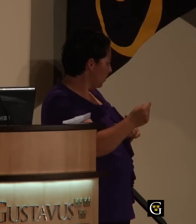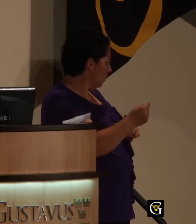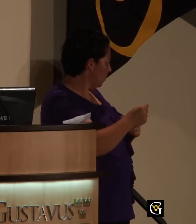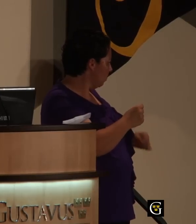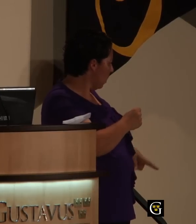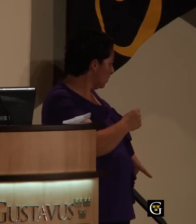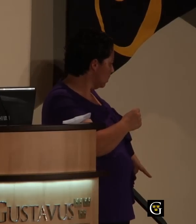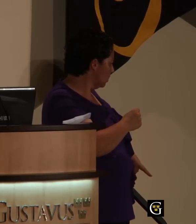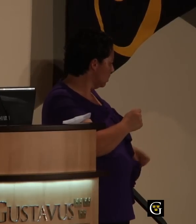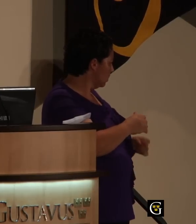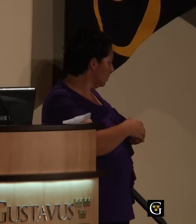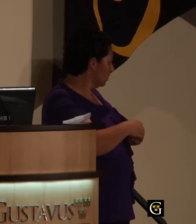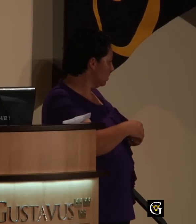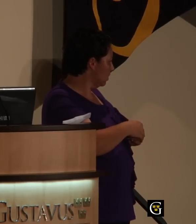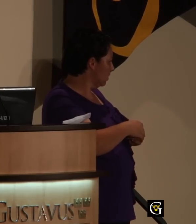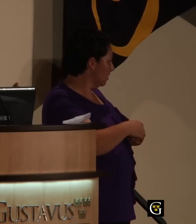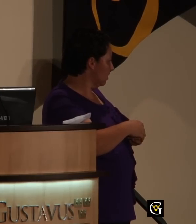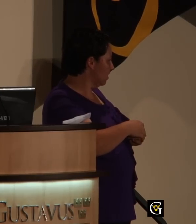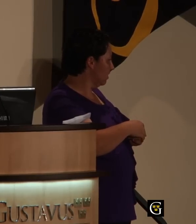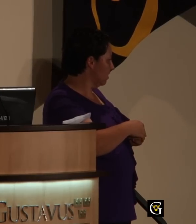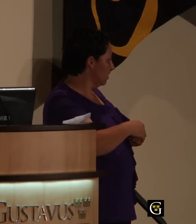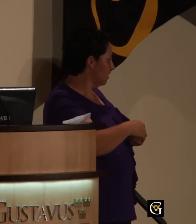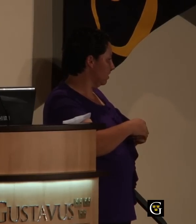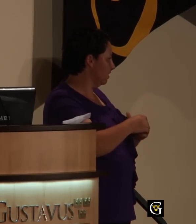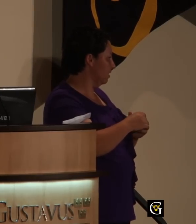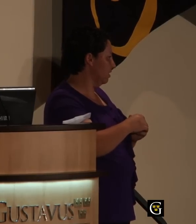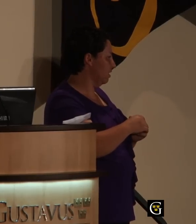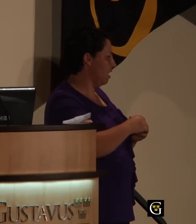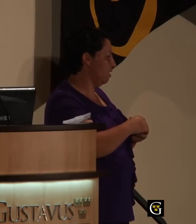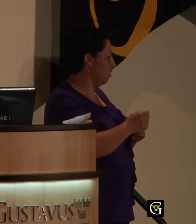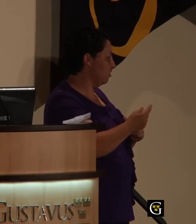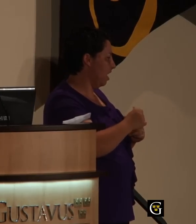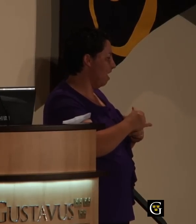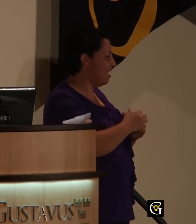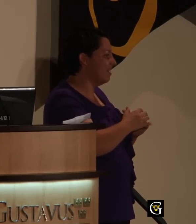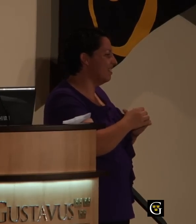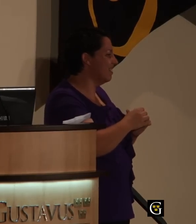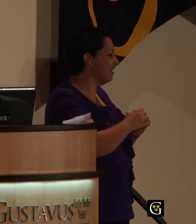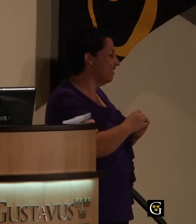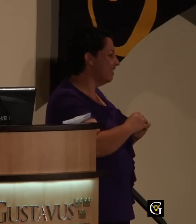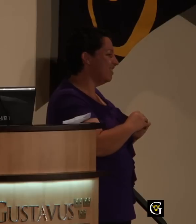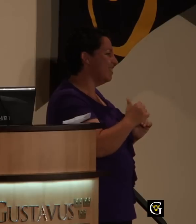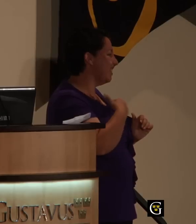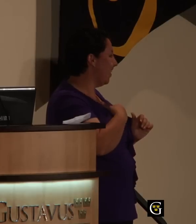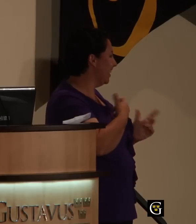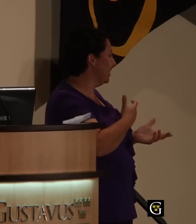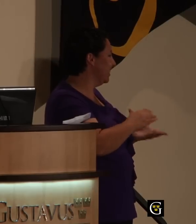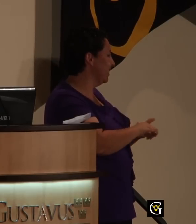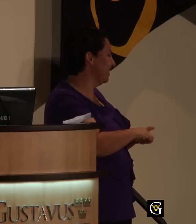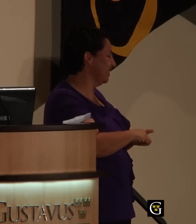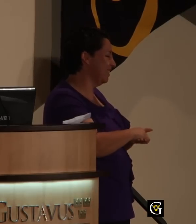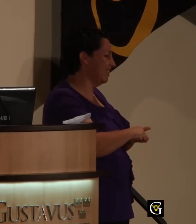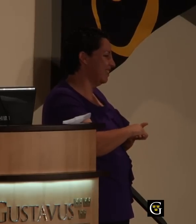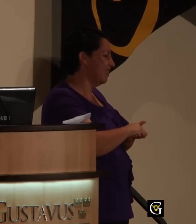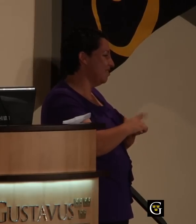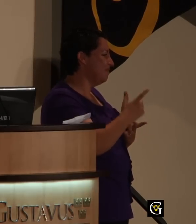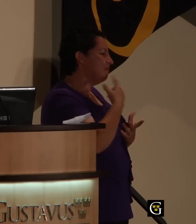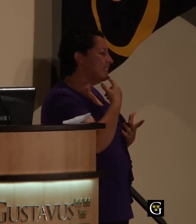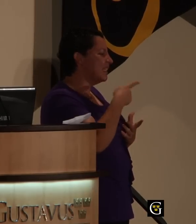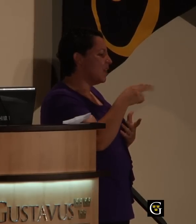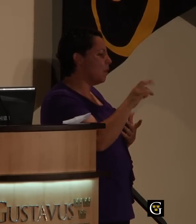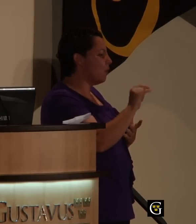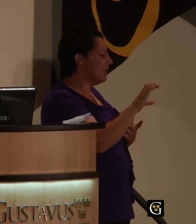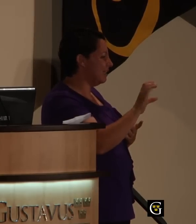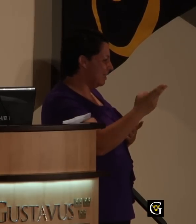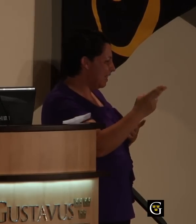the December 2011 issue of Wired magazine. So at the end of the year, do a Google search for my name and prosthetic arm, and